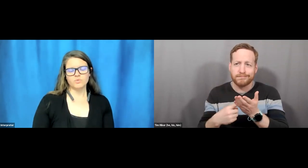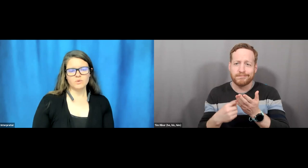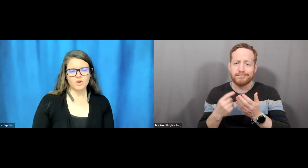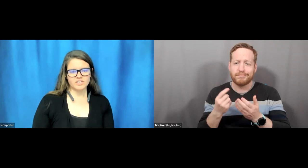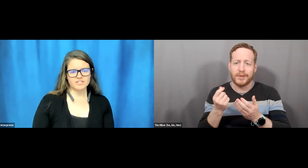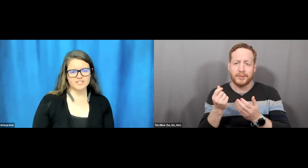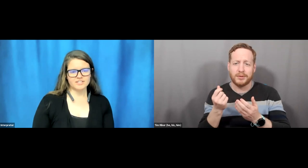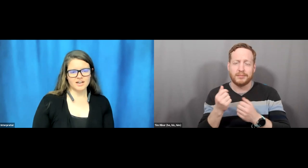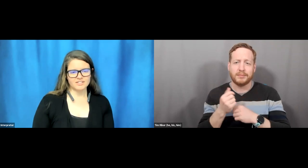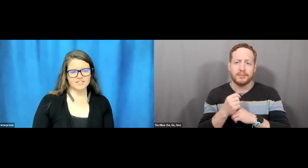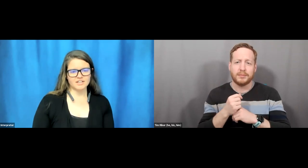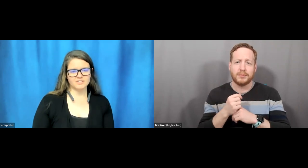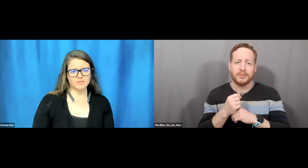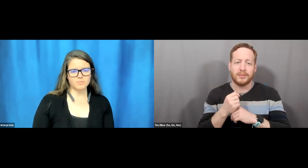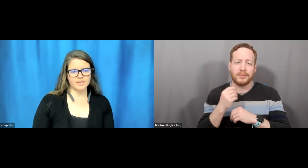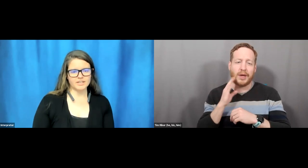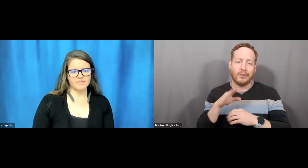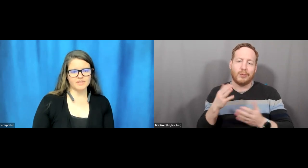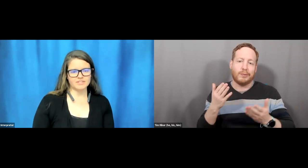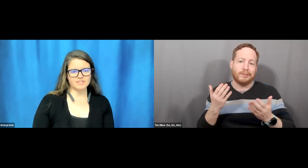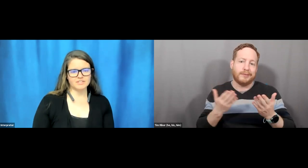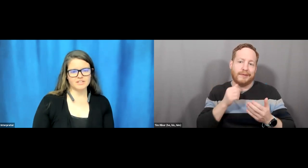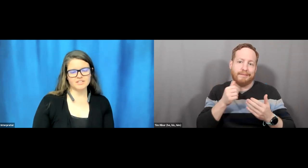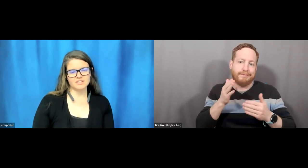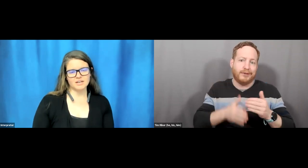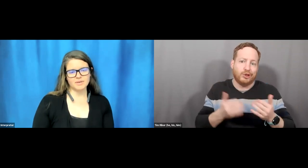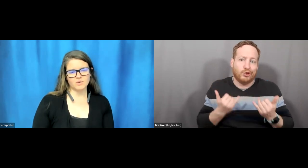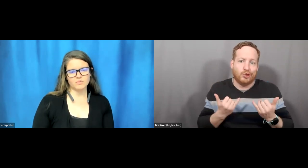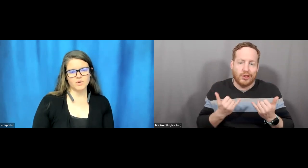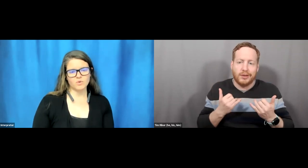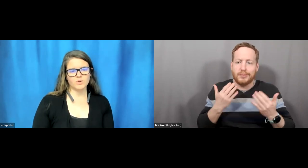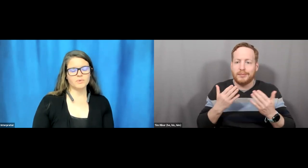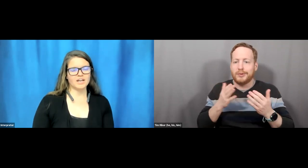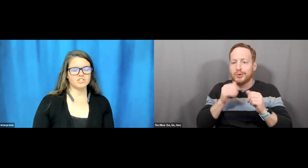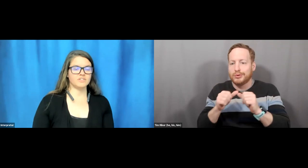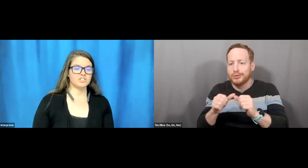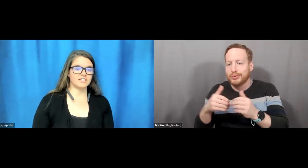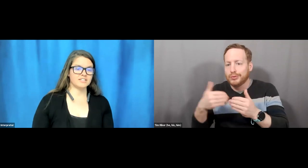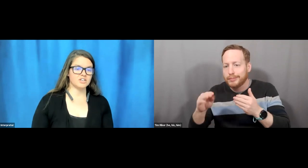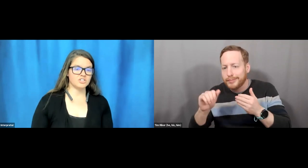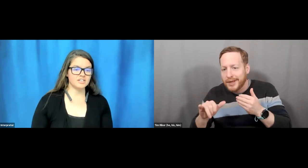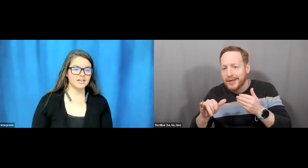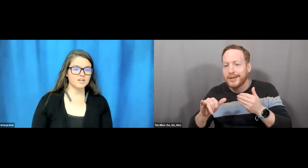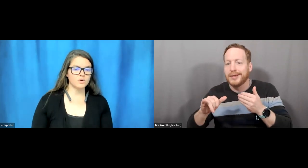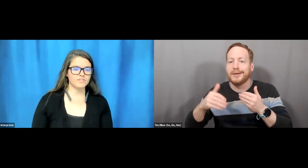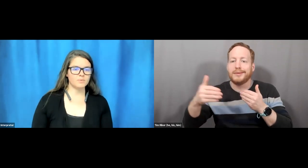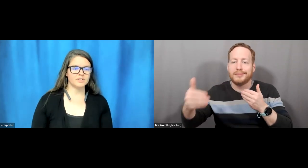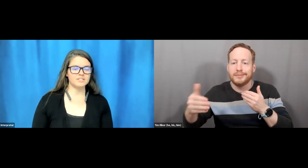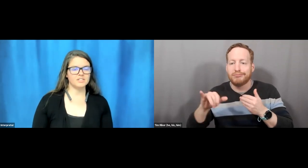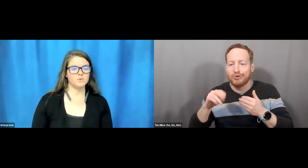we want to discuss a little bit at this time, I don't know if we would actually finish that discussion tonight or if that would continue